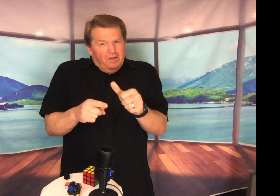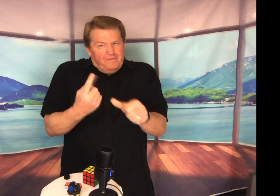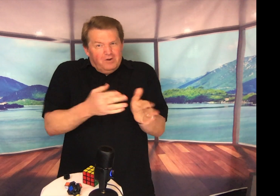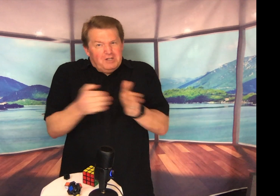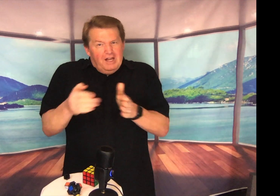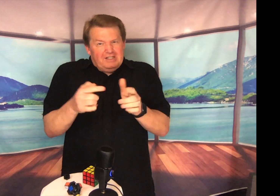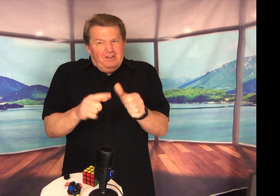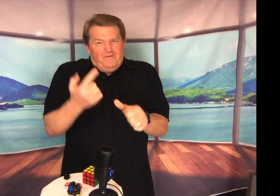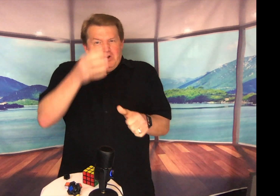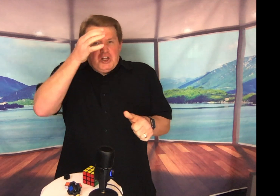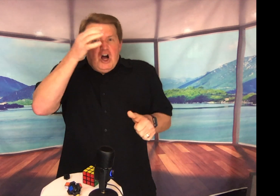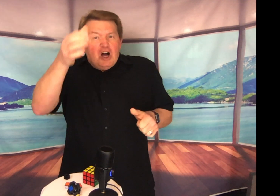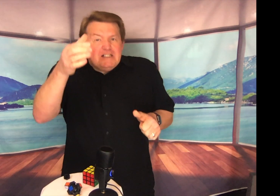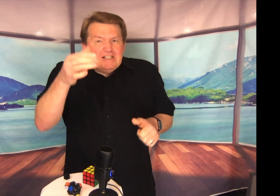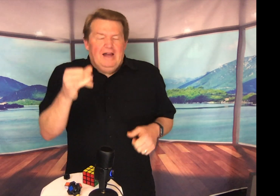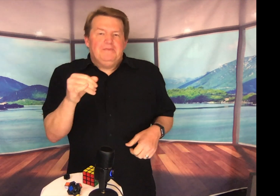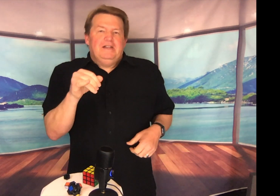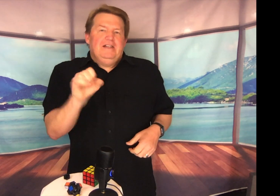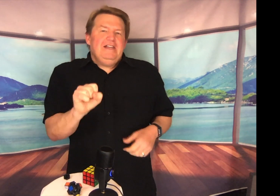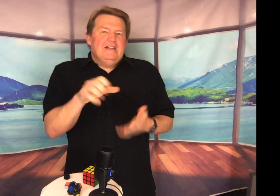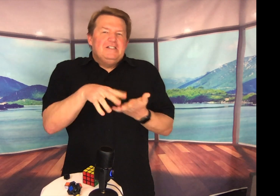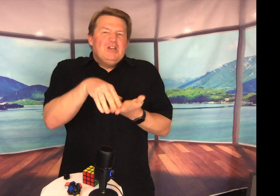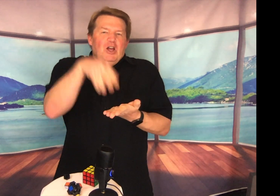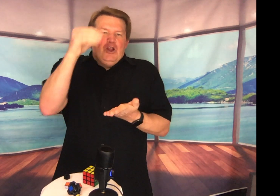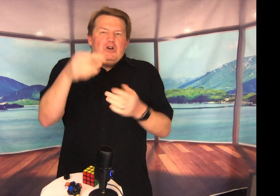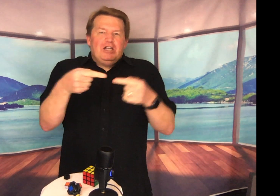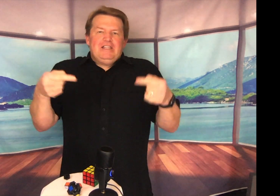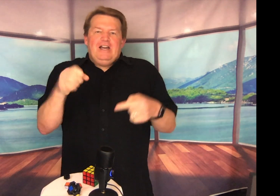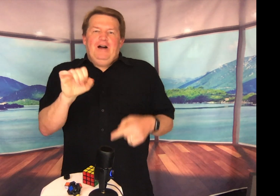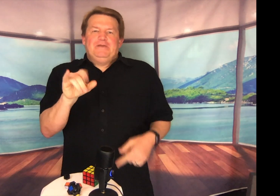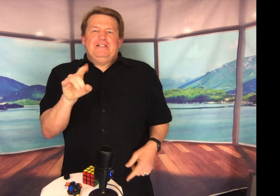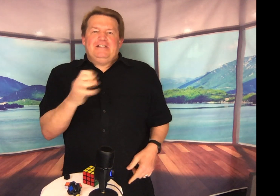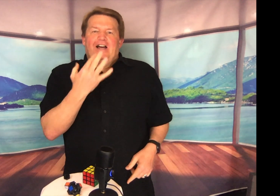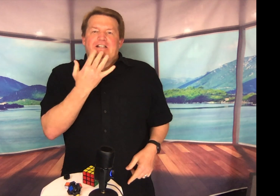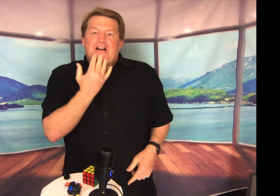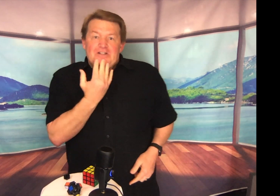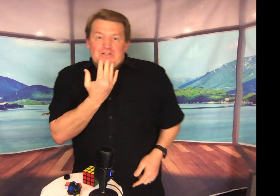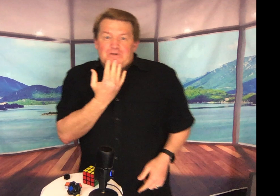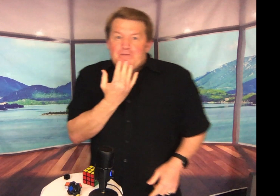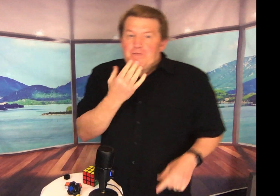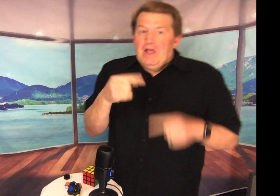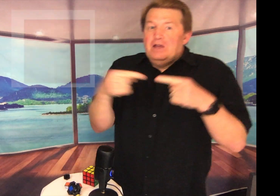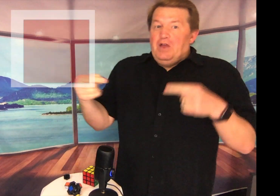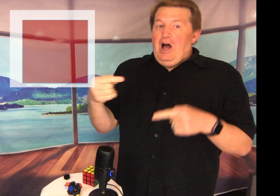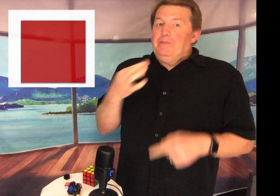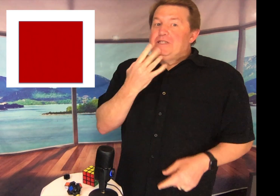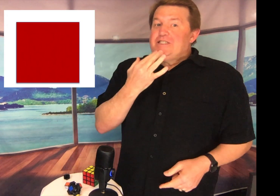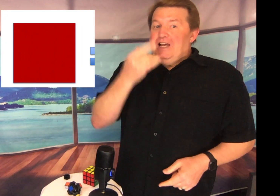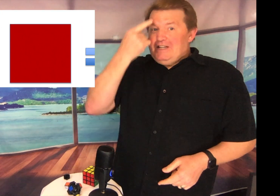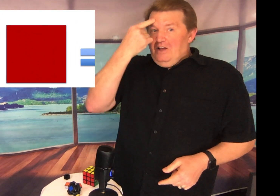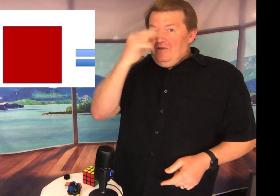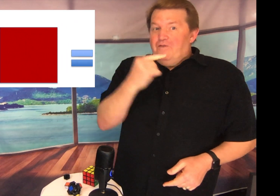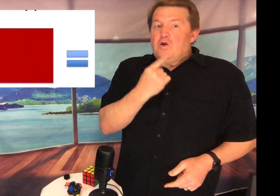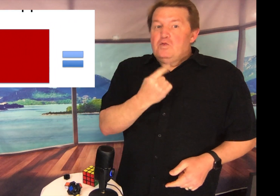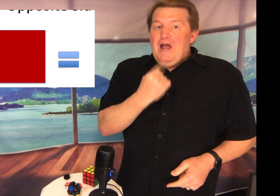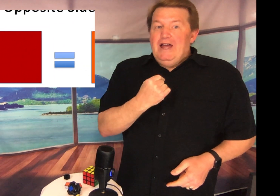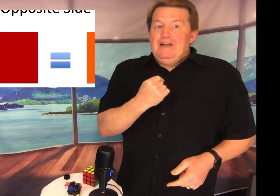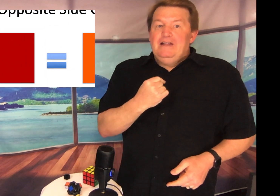first lesson, the first concept is learning the opposite side colors. The opposite side color for red, that's